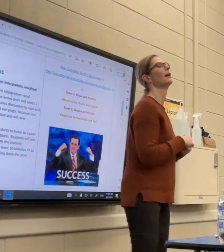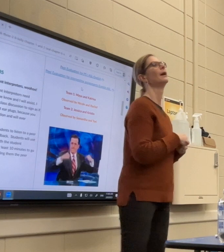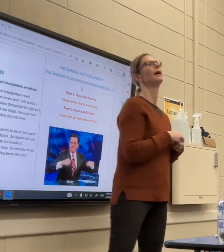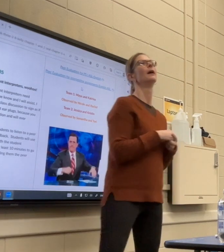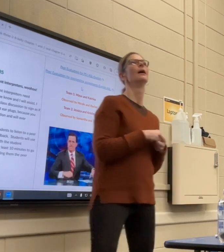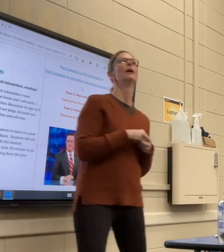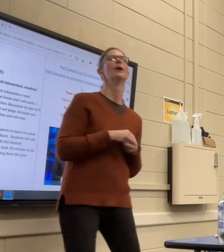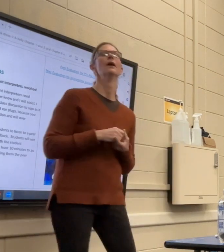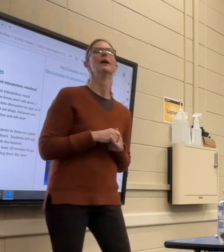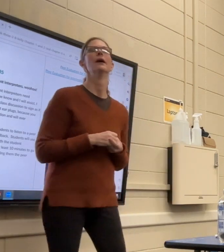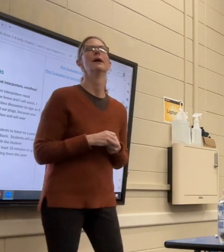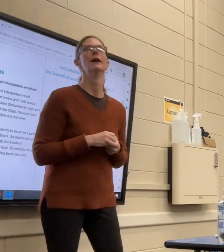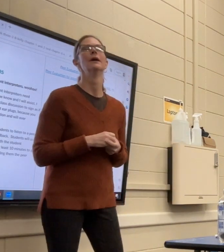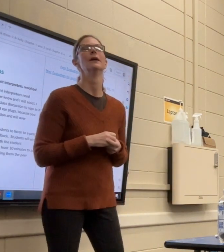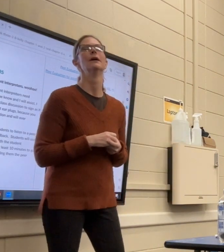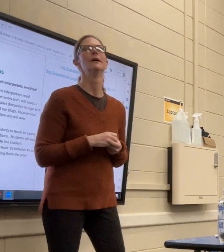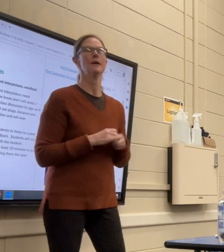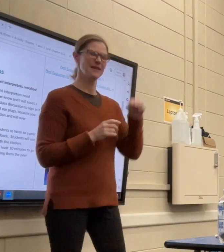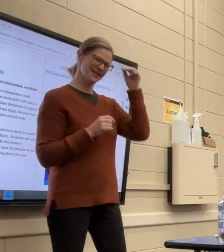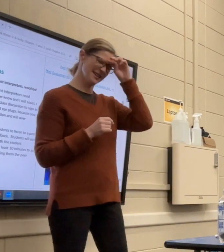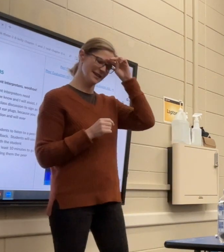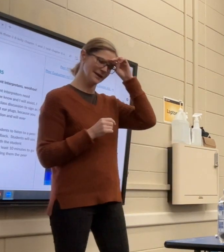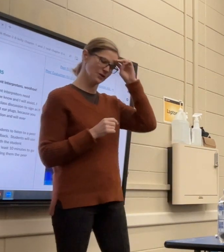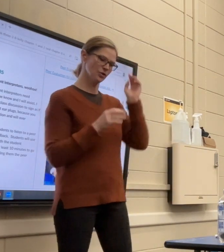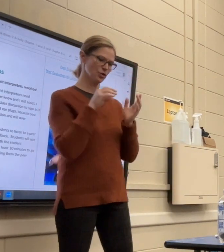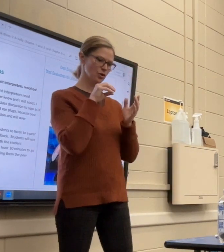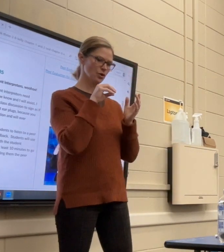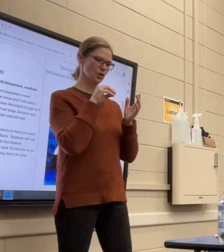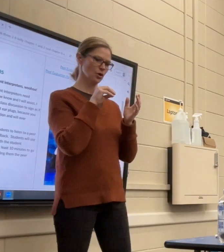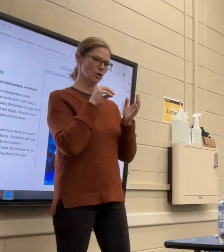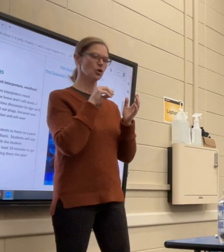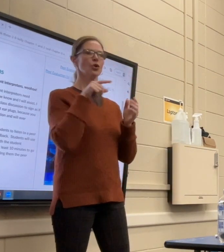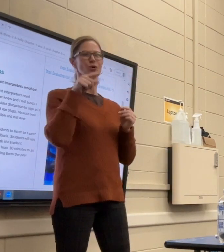taking notes on the interpreters today. My reasoning for that,